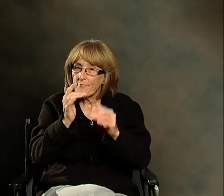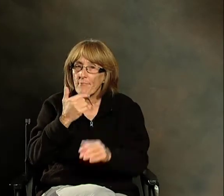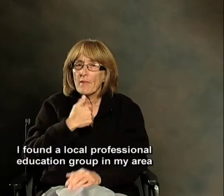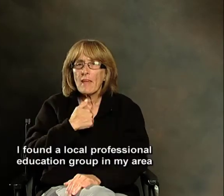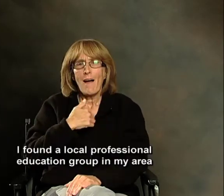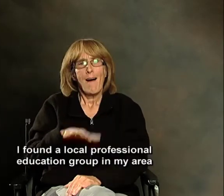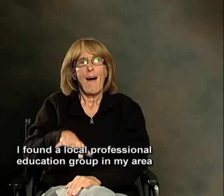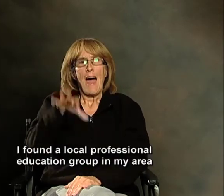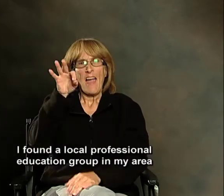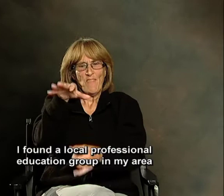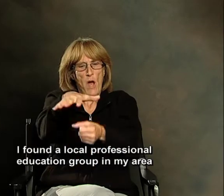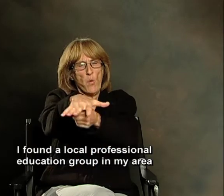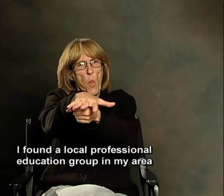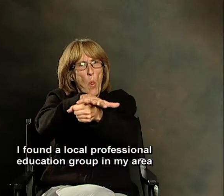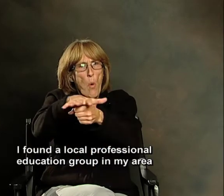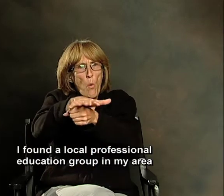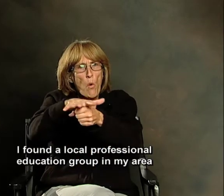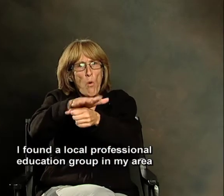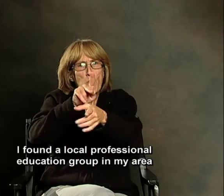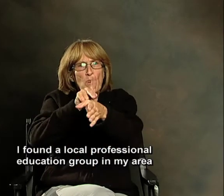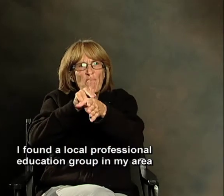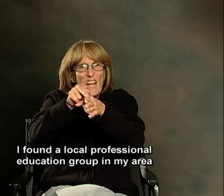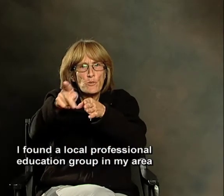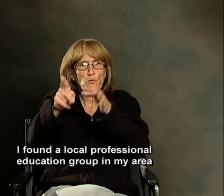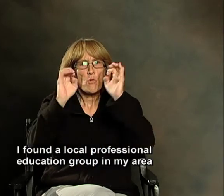I found a local professional education group